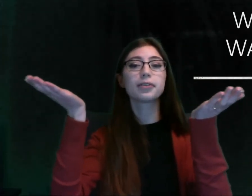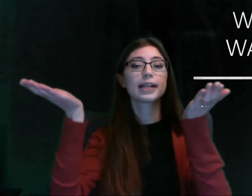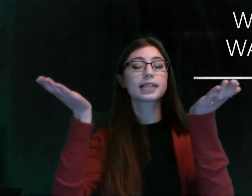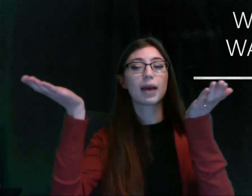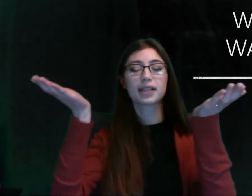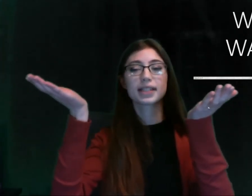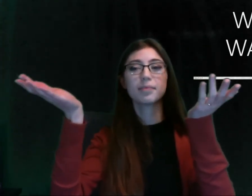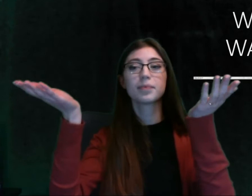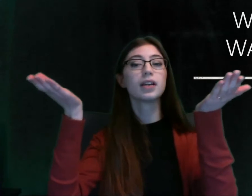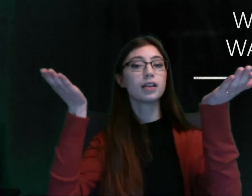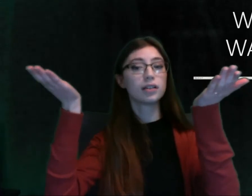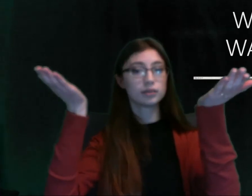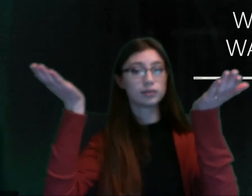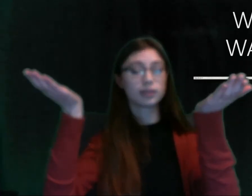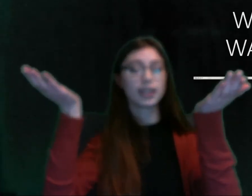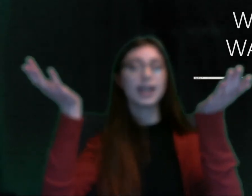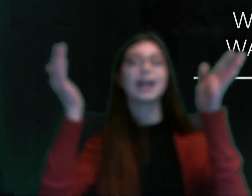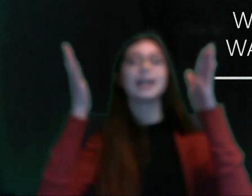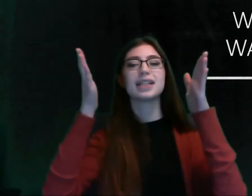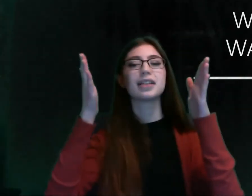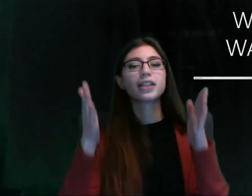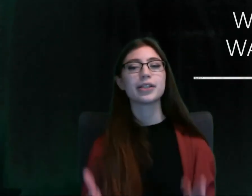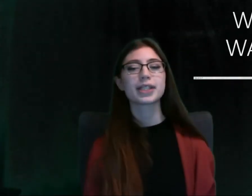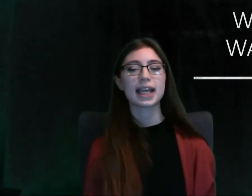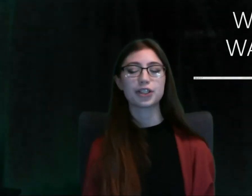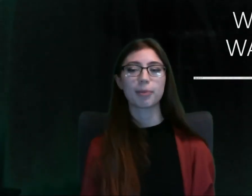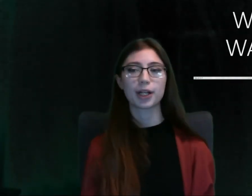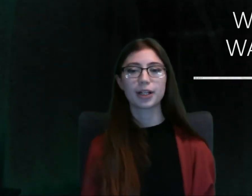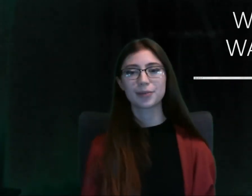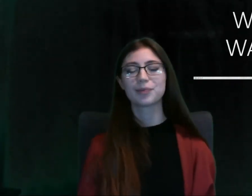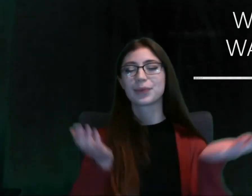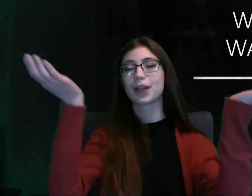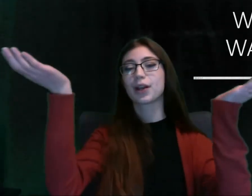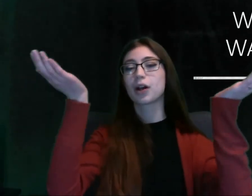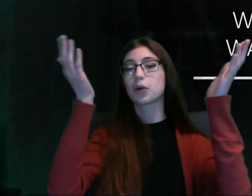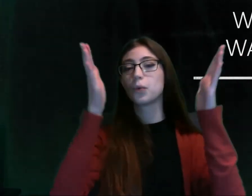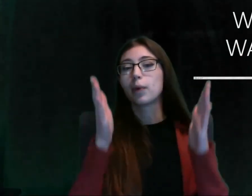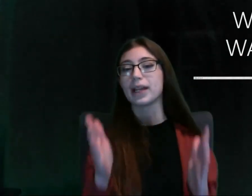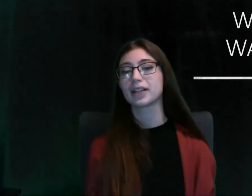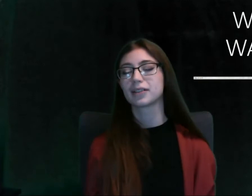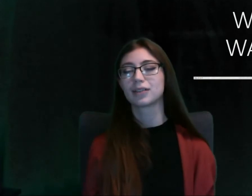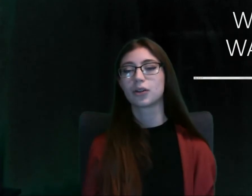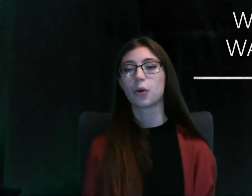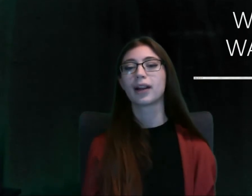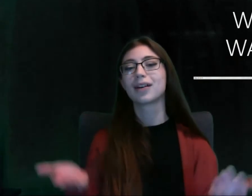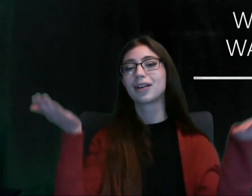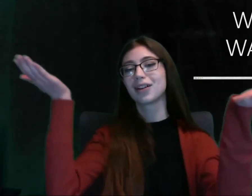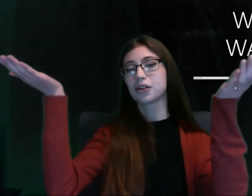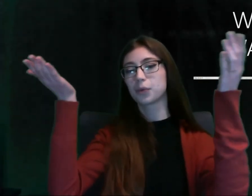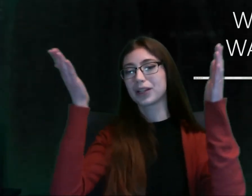you balance them. And then use the agent marker. Waiter or